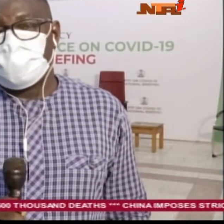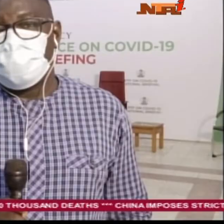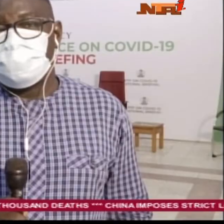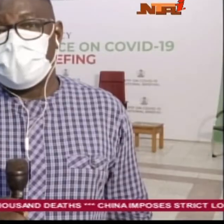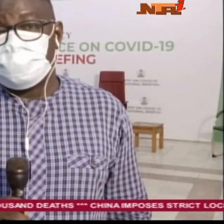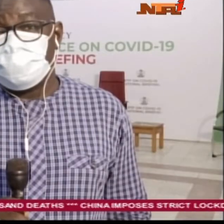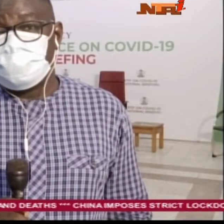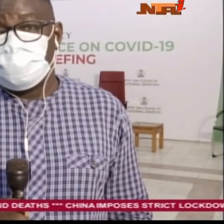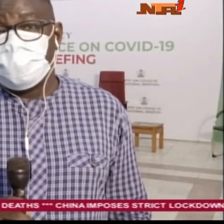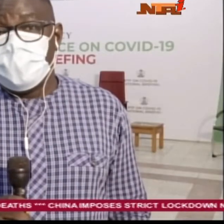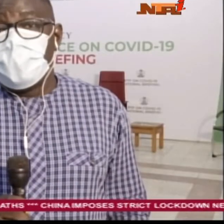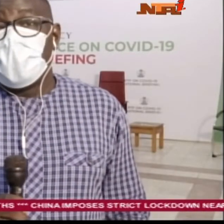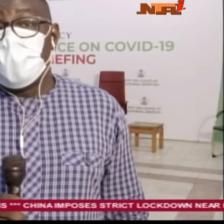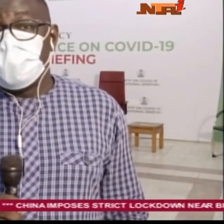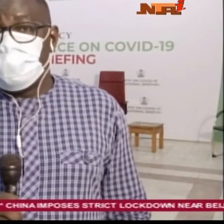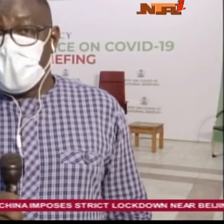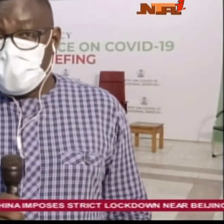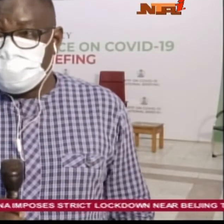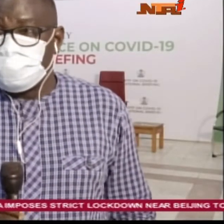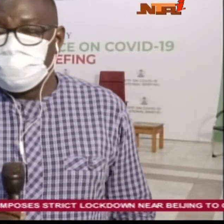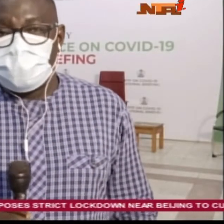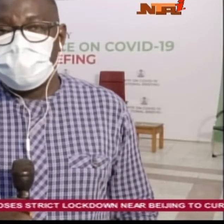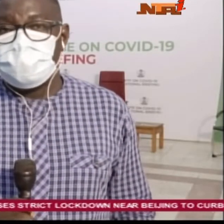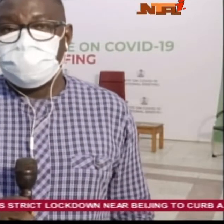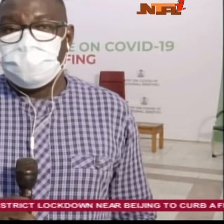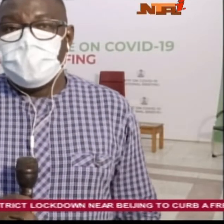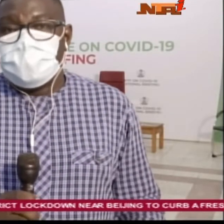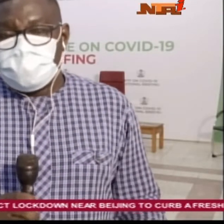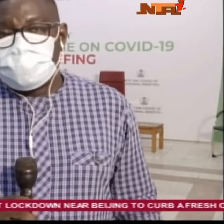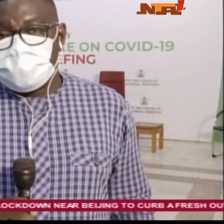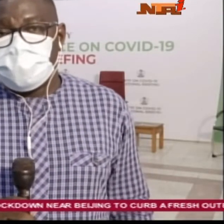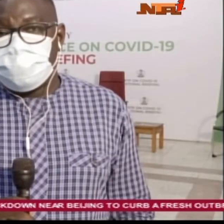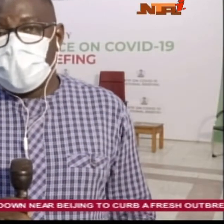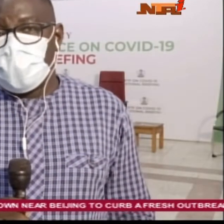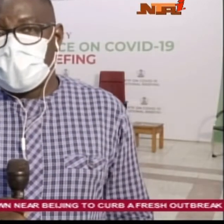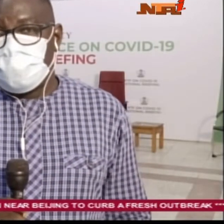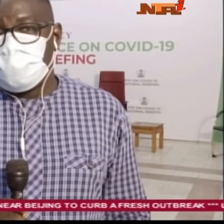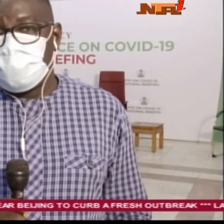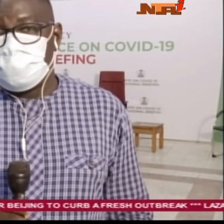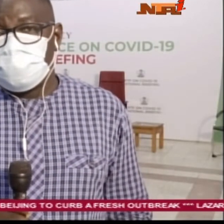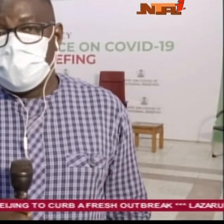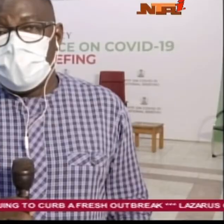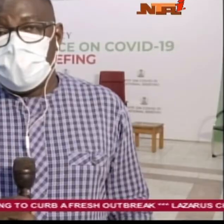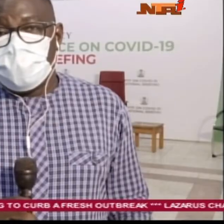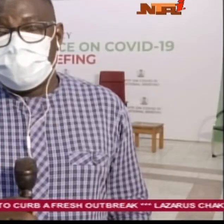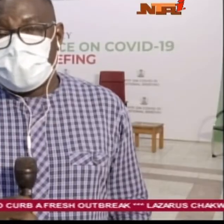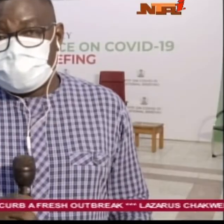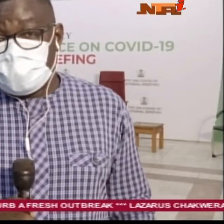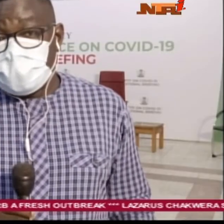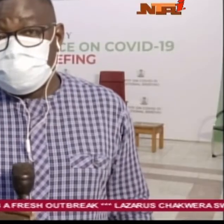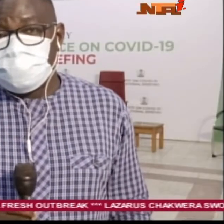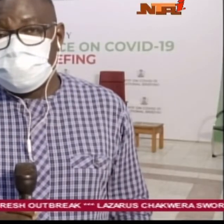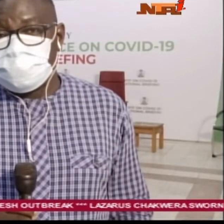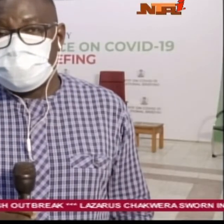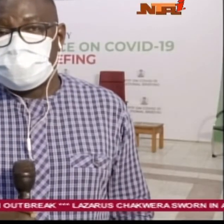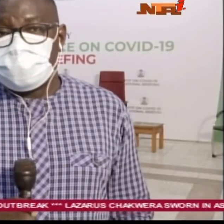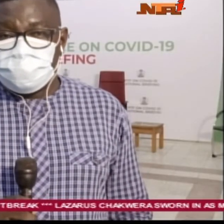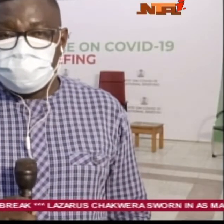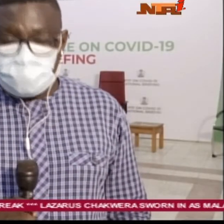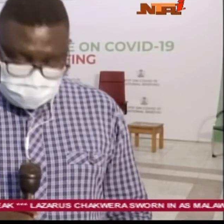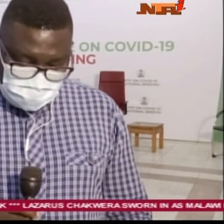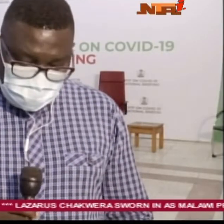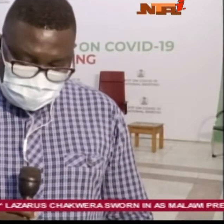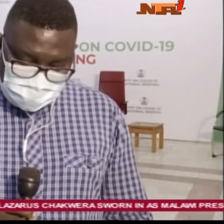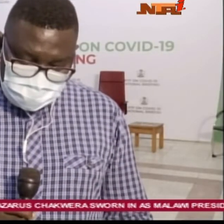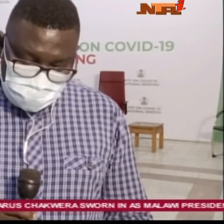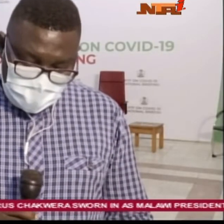mass gatherings and sporting activities remain banned during this 4 week period of extension of the second phase